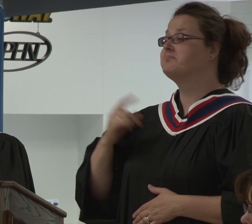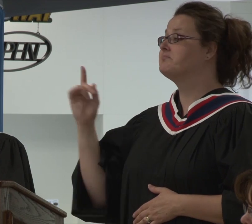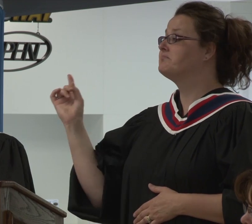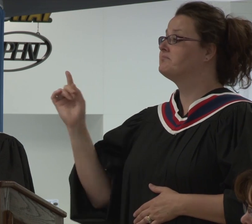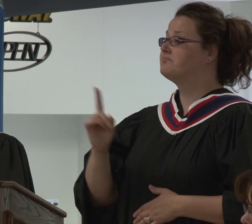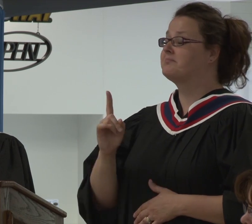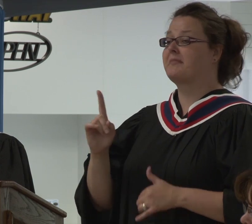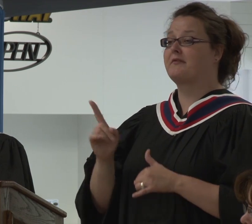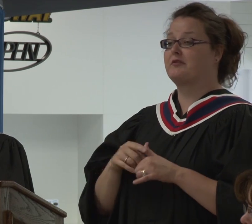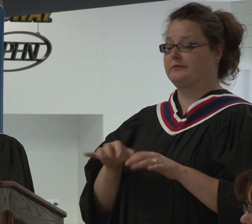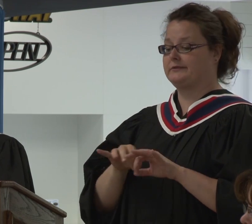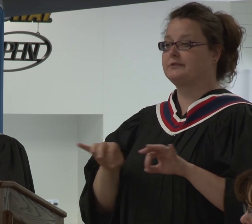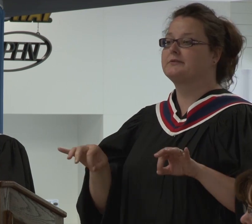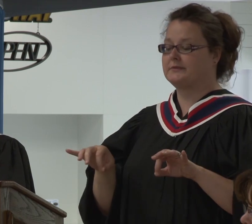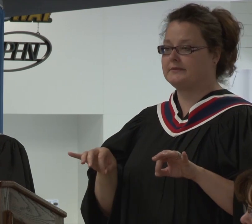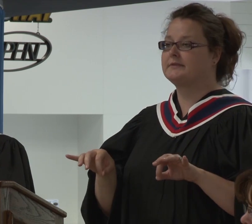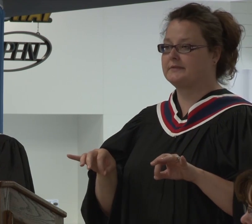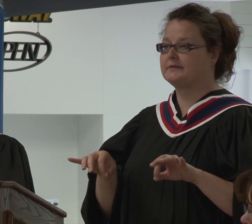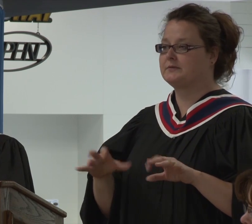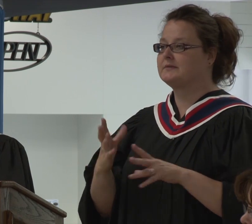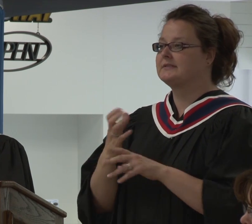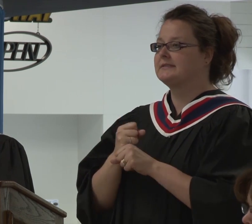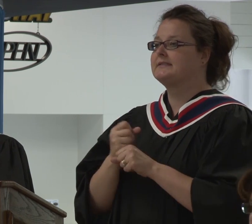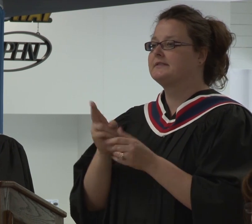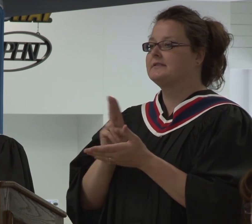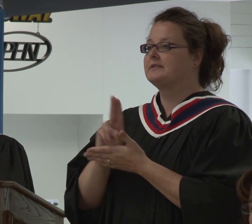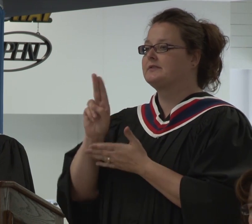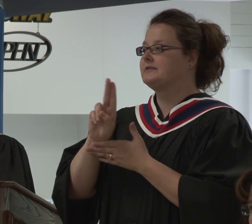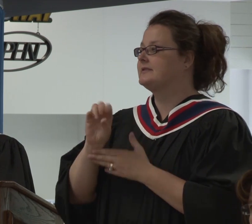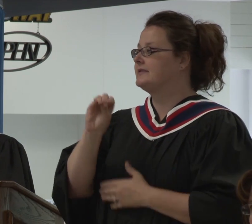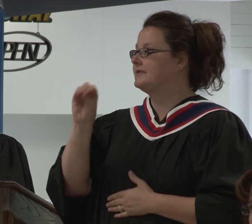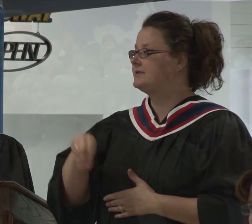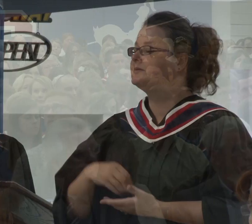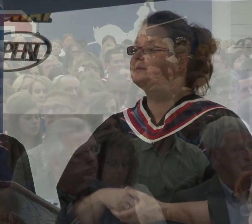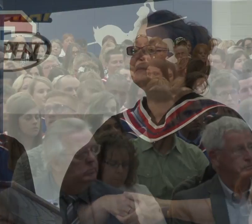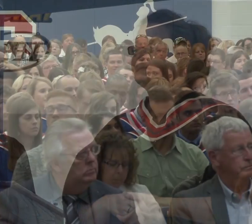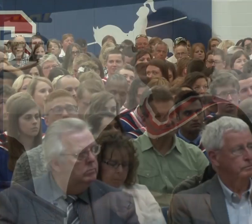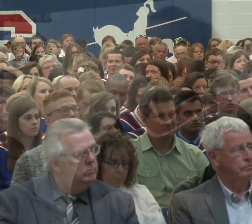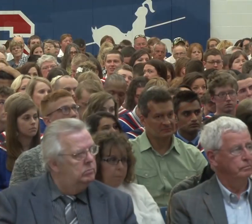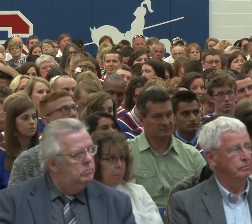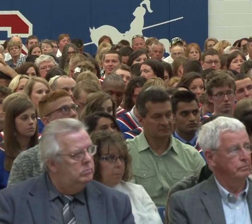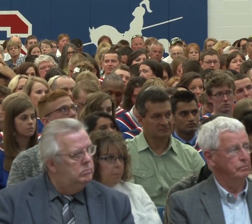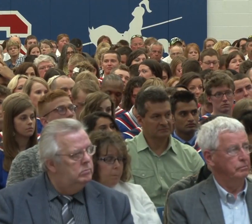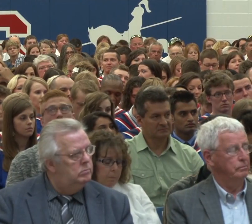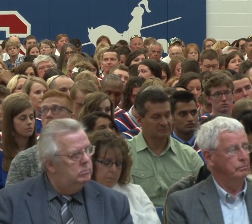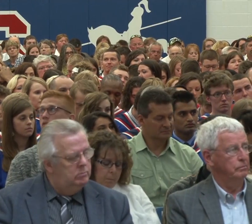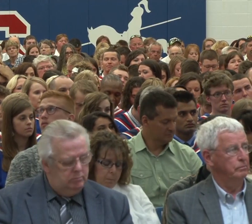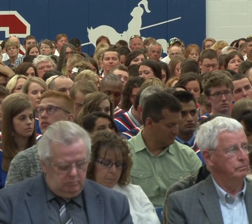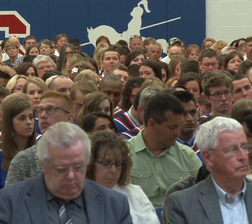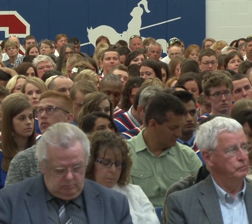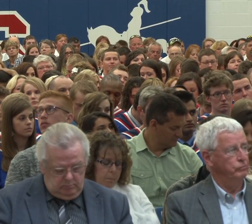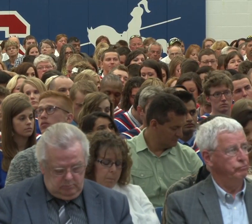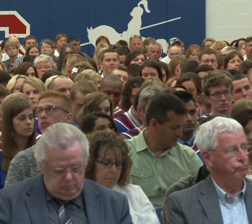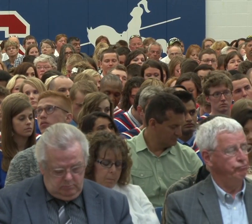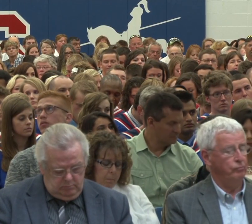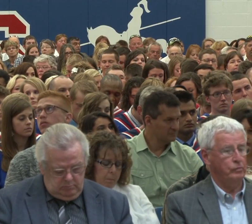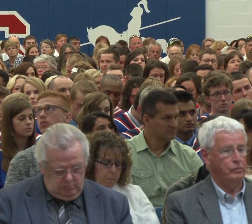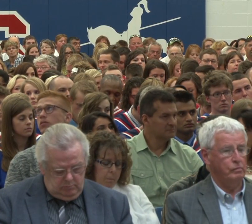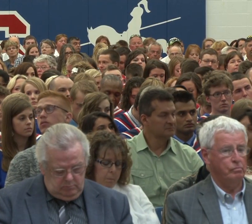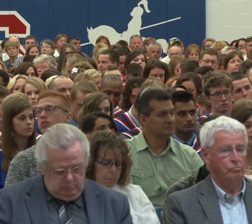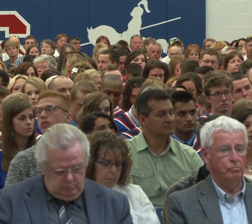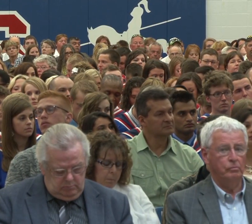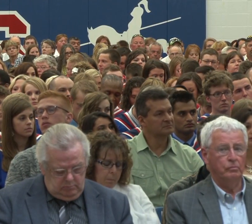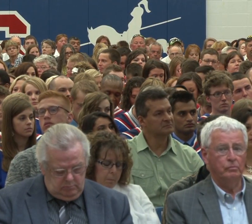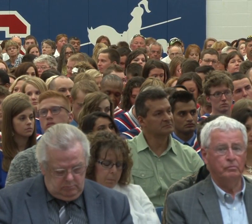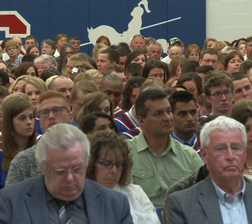my first degree from University of Ottawa. I think that for my mom and my dad, it